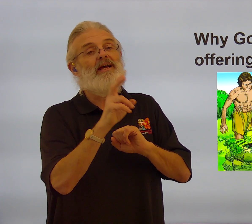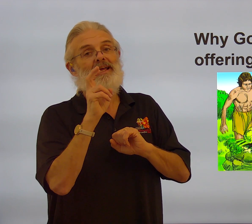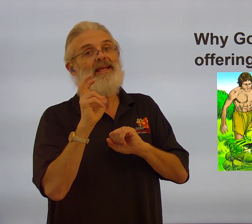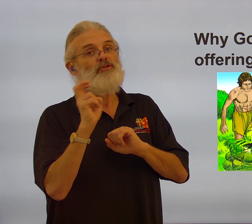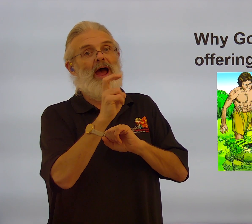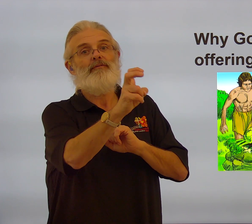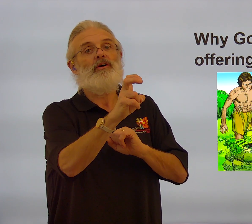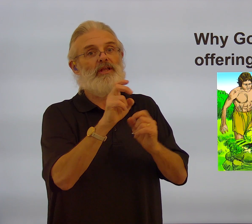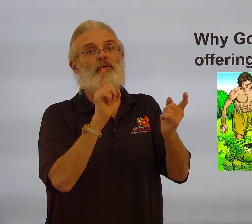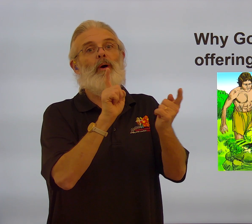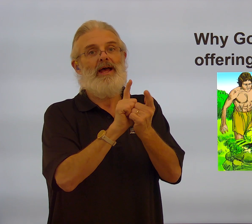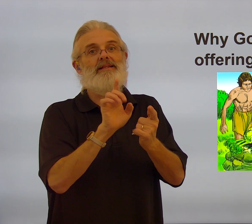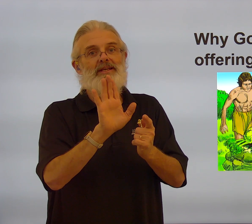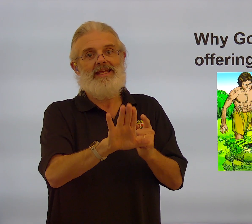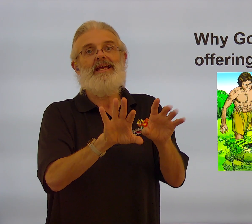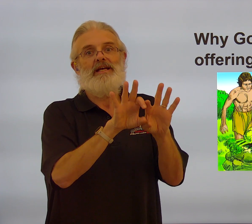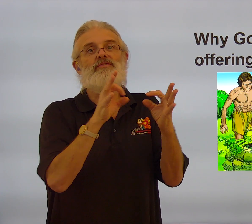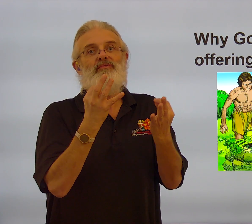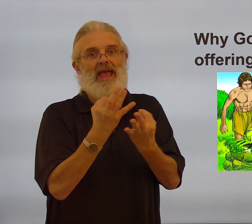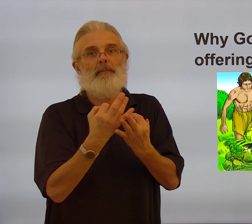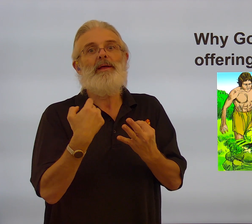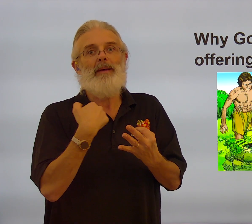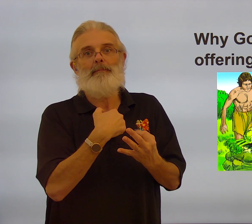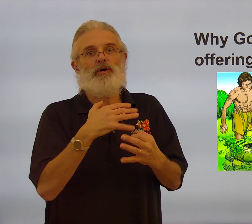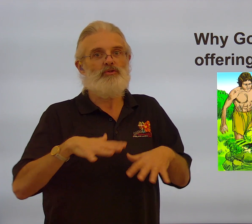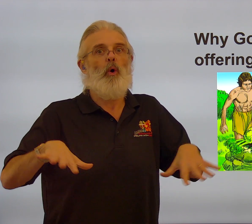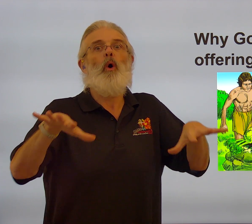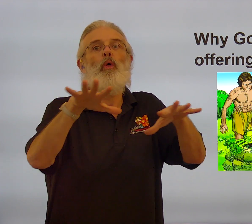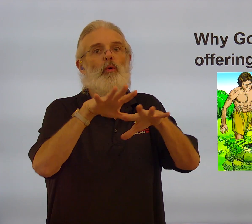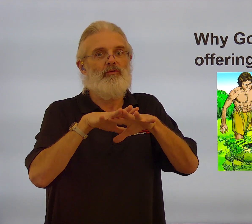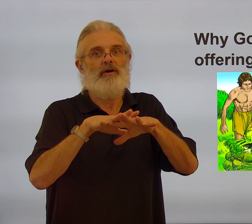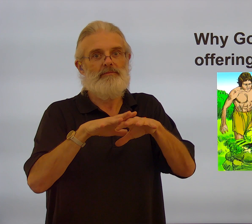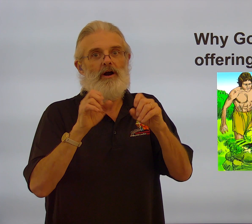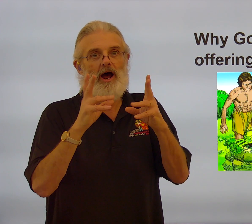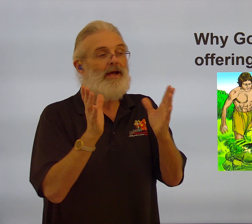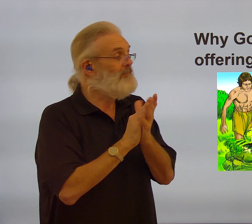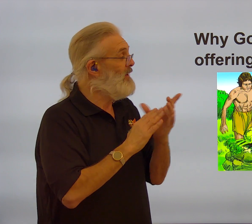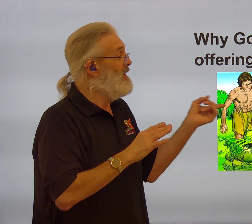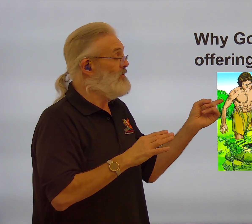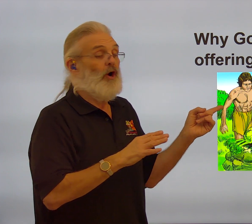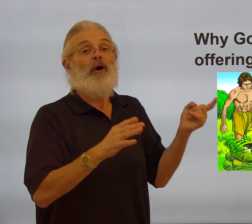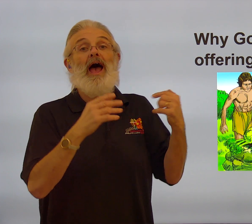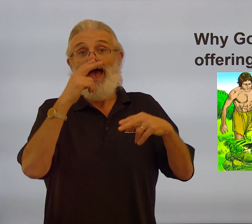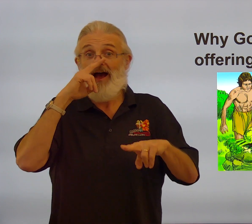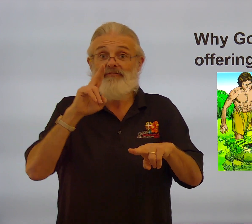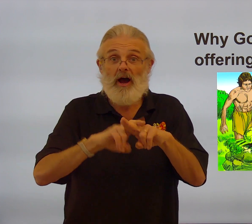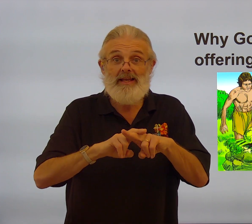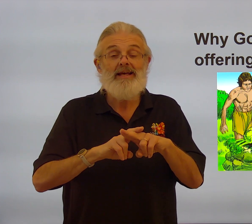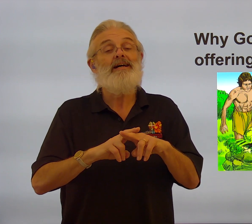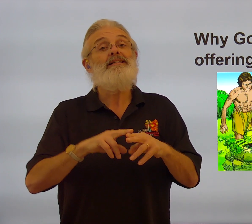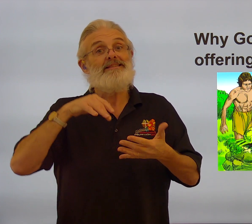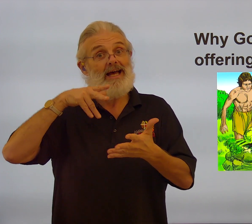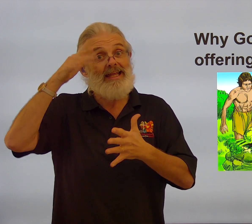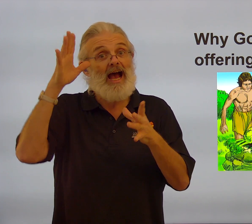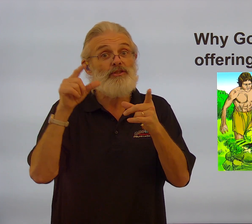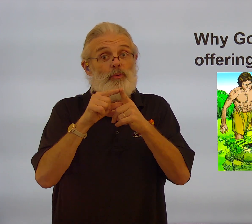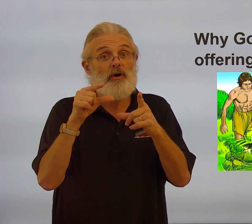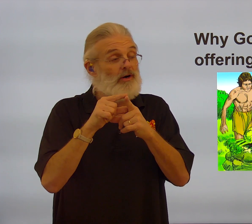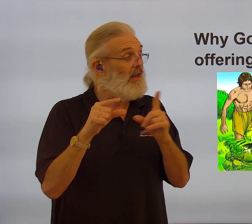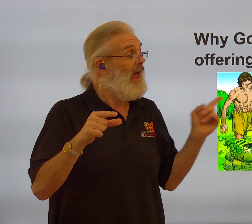he traveled and went to his family members all over. All right? So have fun, study God's word,